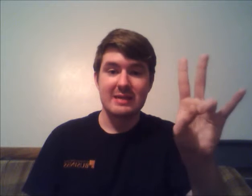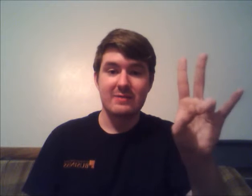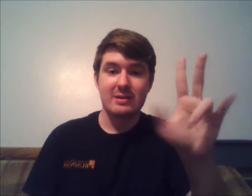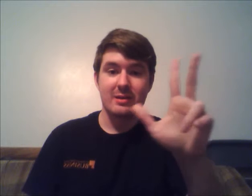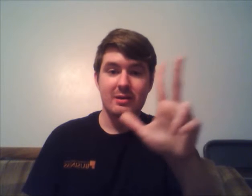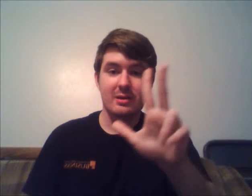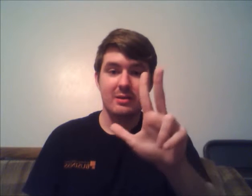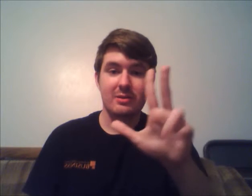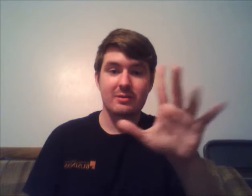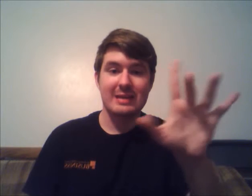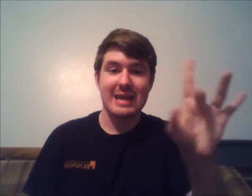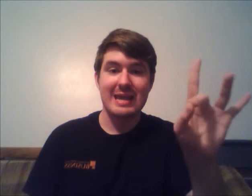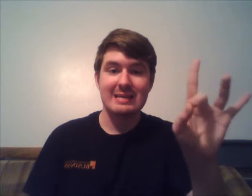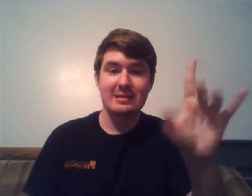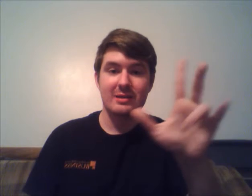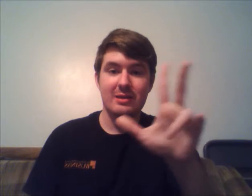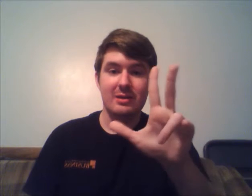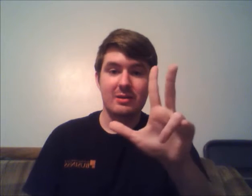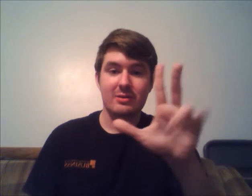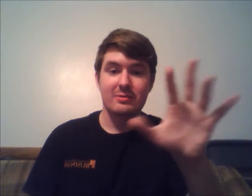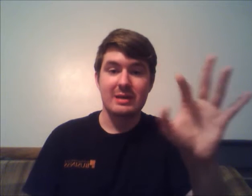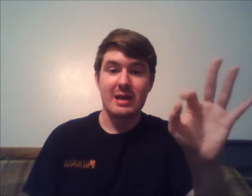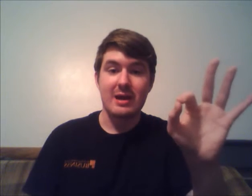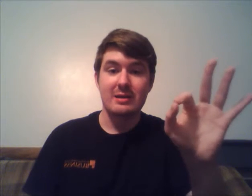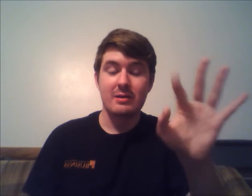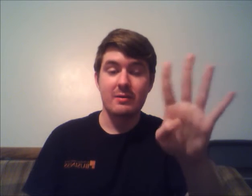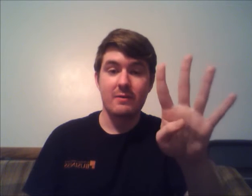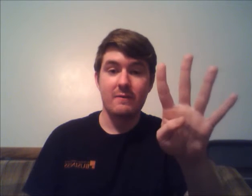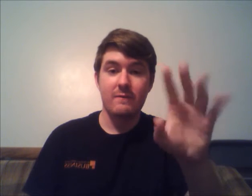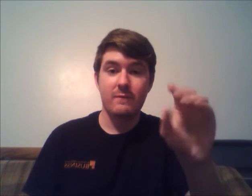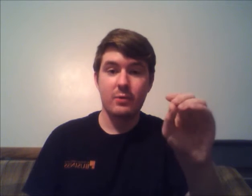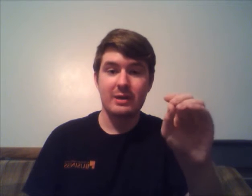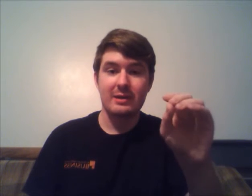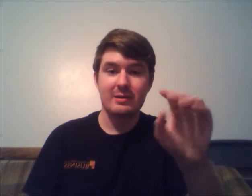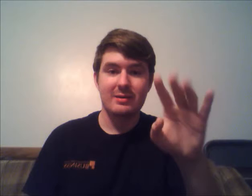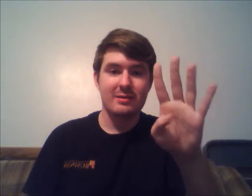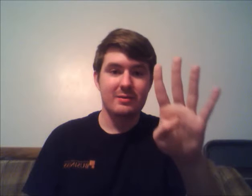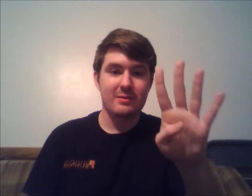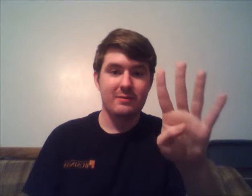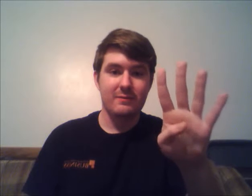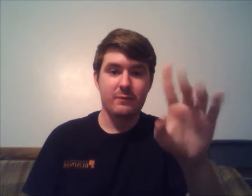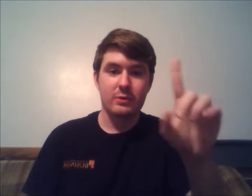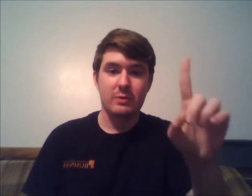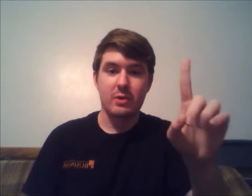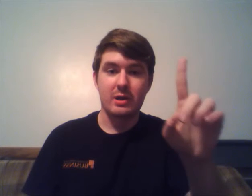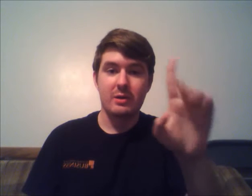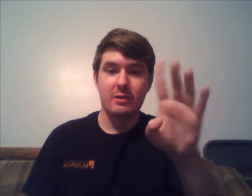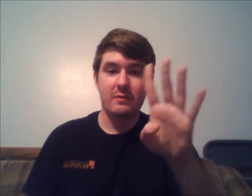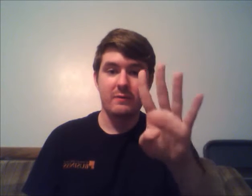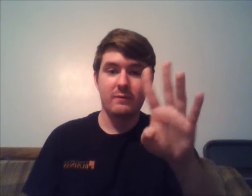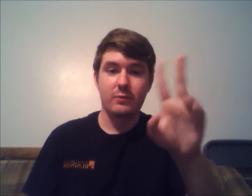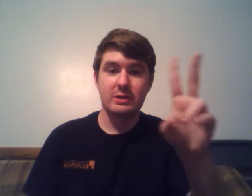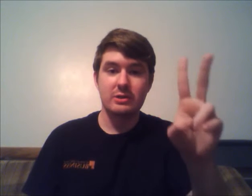37, 38, 39, 40, 41,